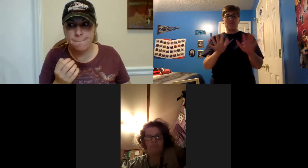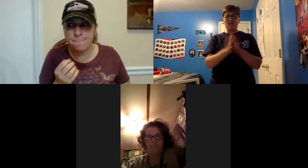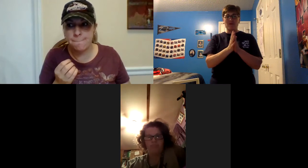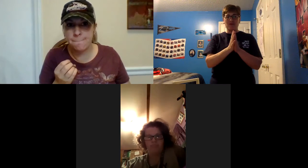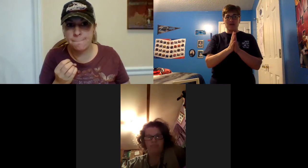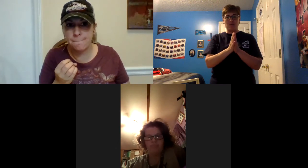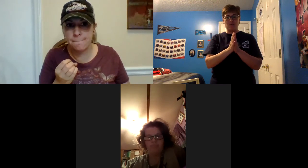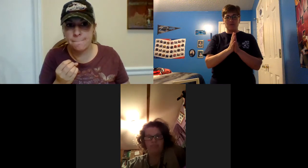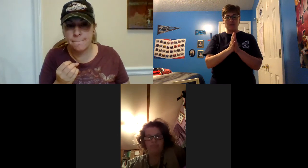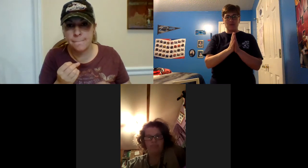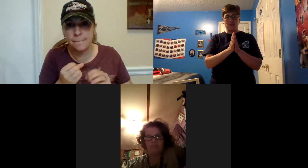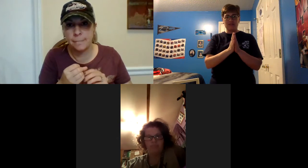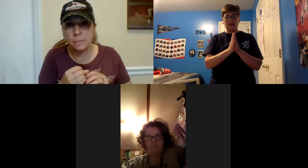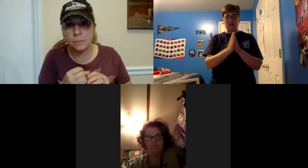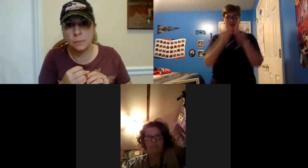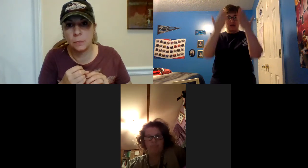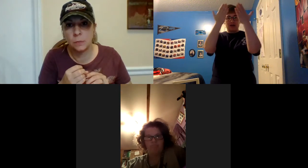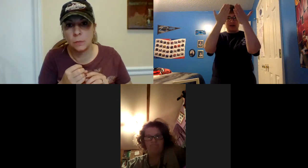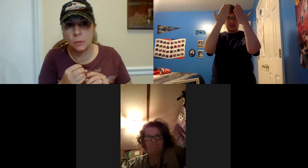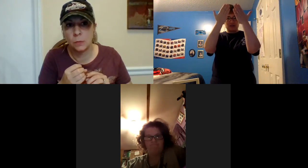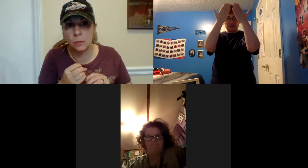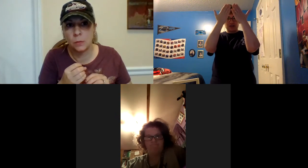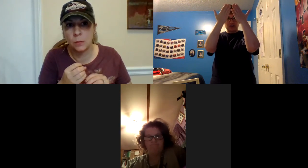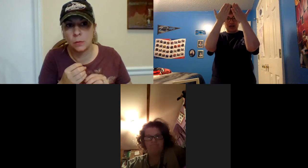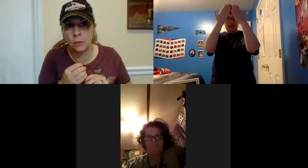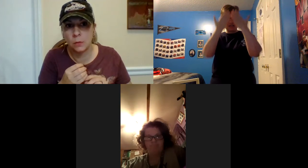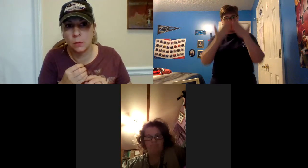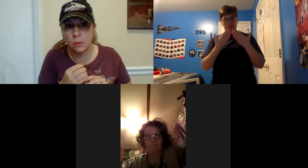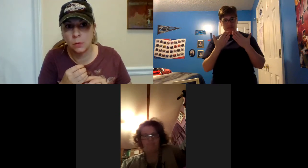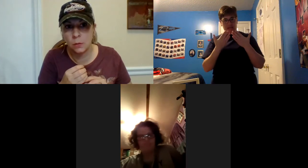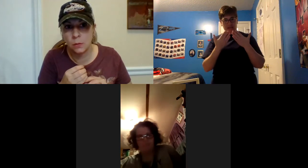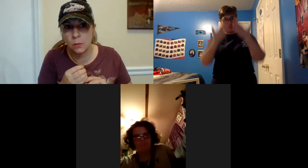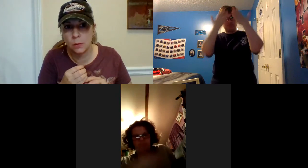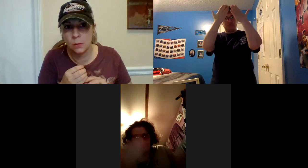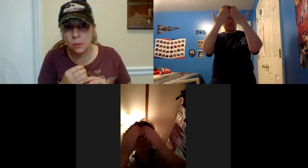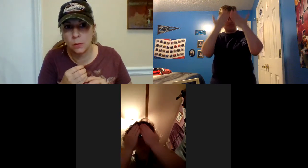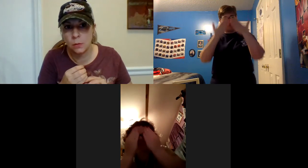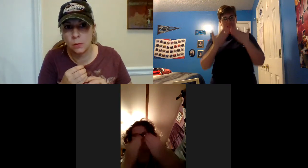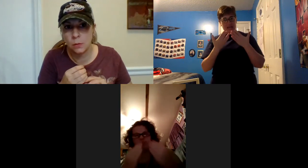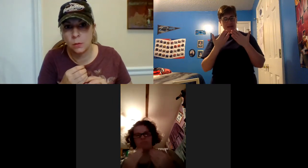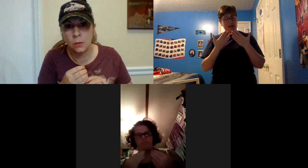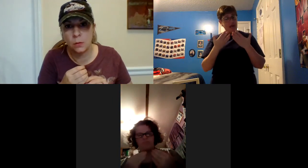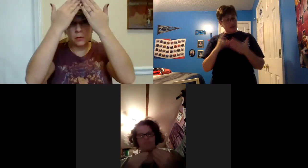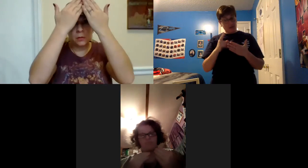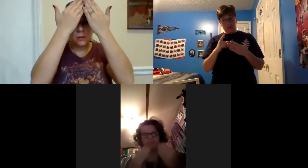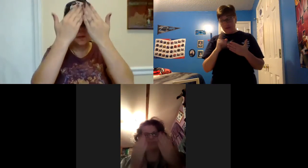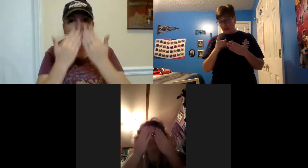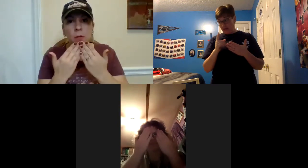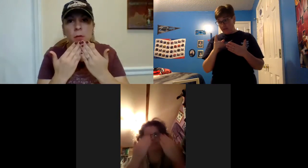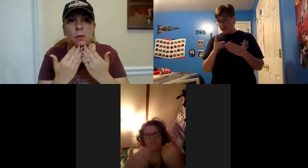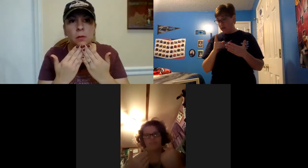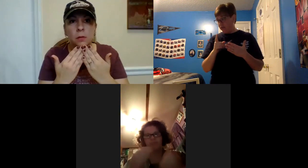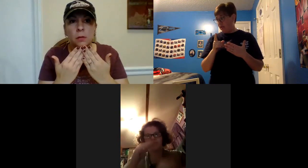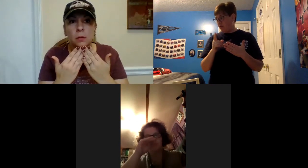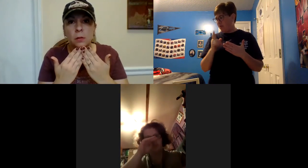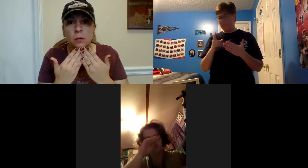That one we went over a couple weeks ago. All right, so you got your hands and you go sad. And it could be that we have